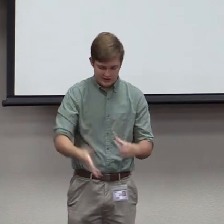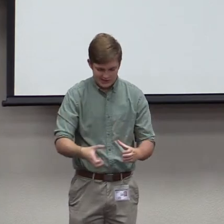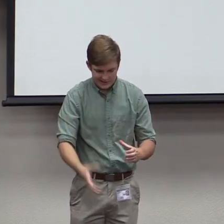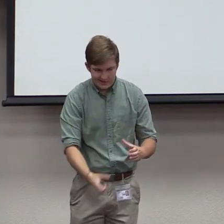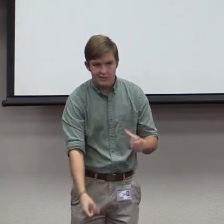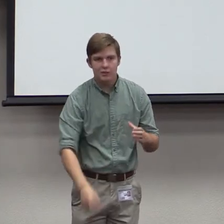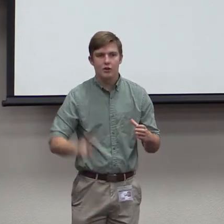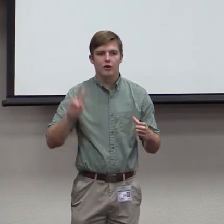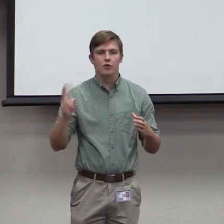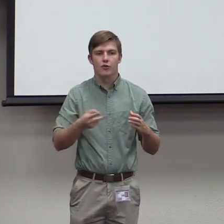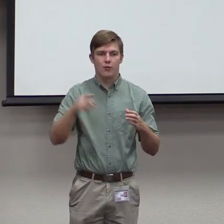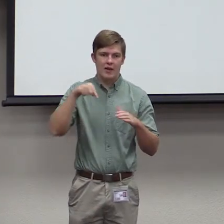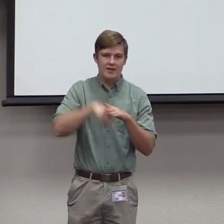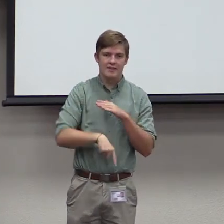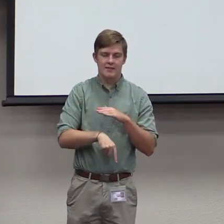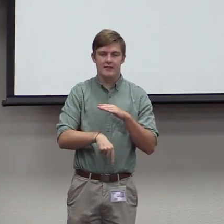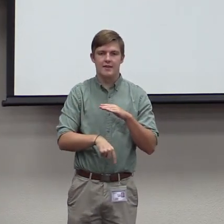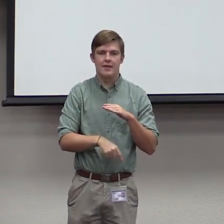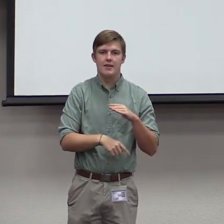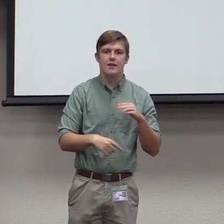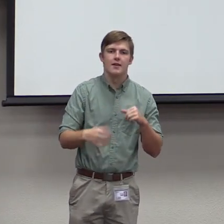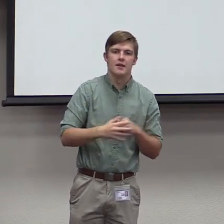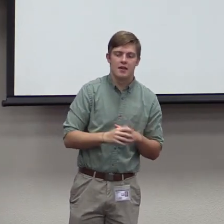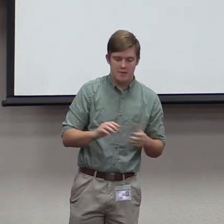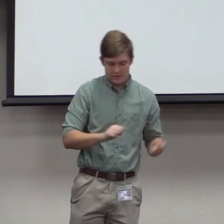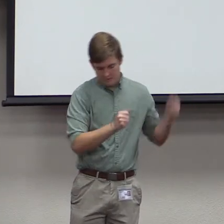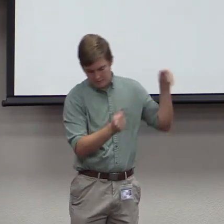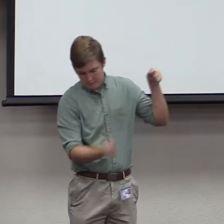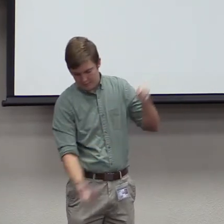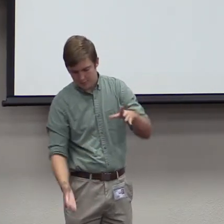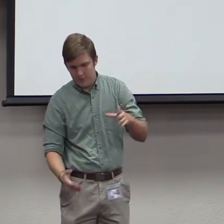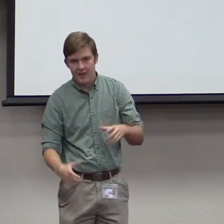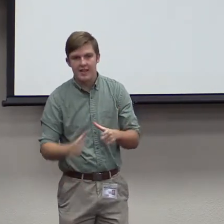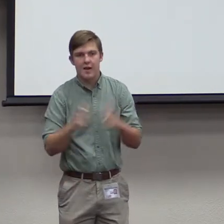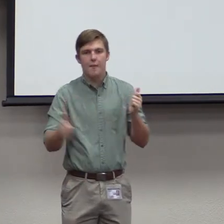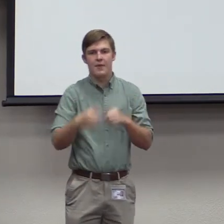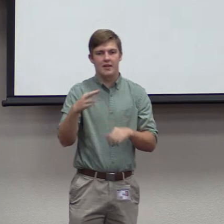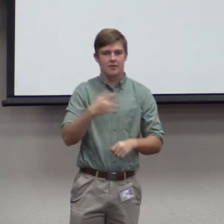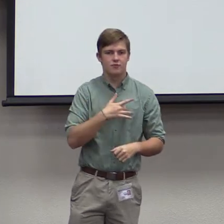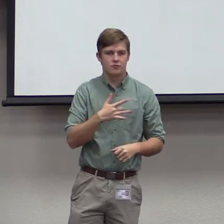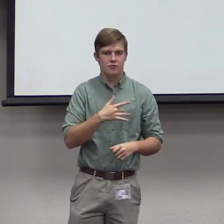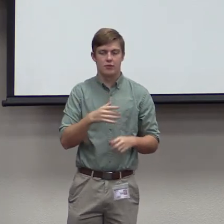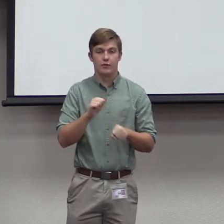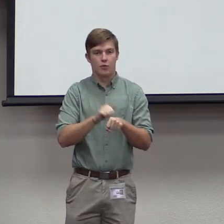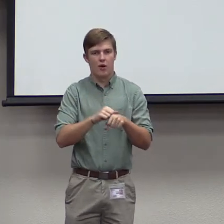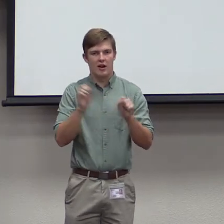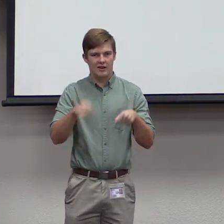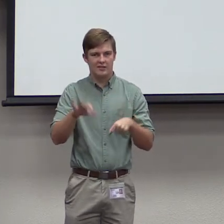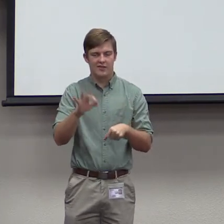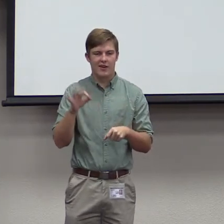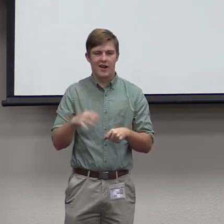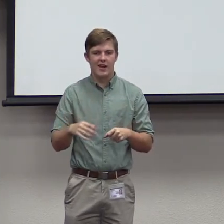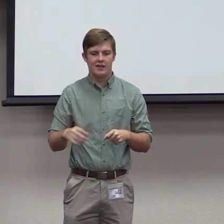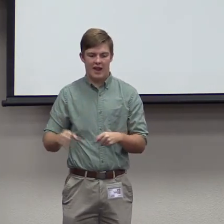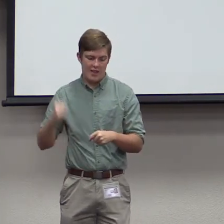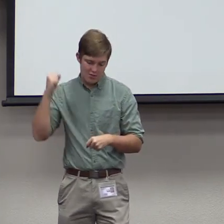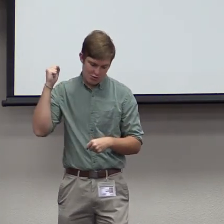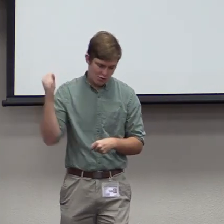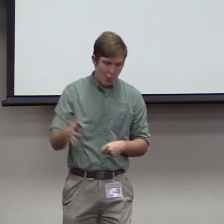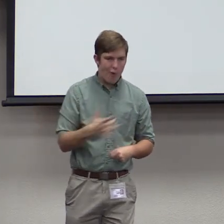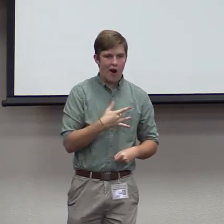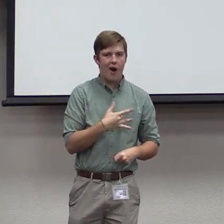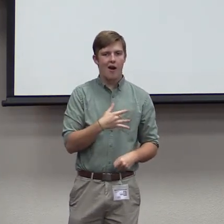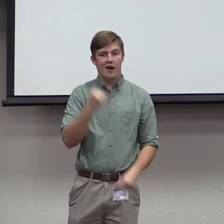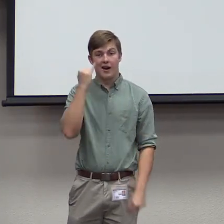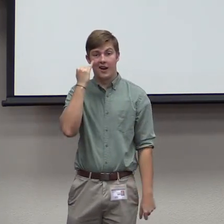it head over heels, find the biggest rock that they can find, and throw it directly at his heart. And